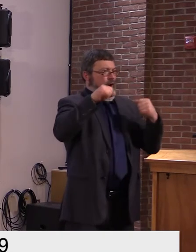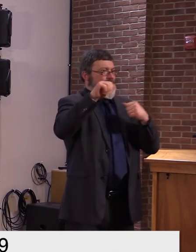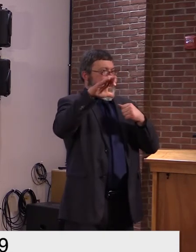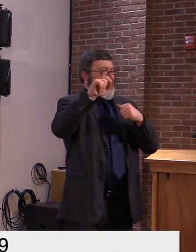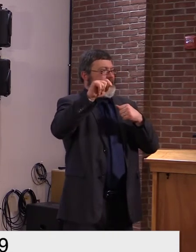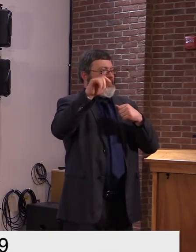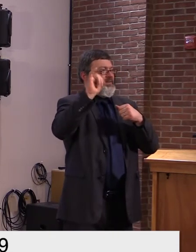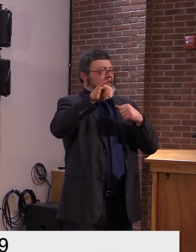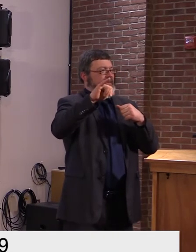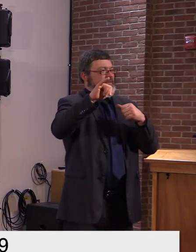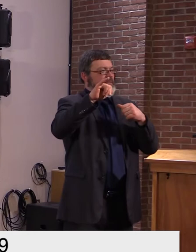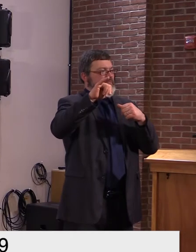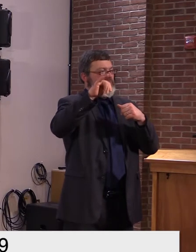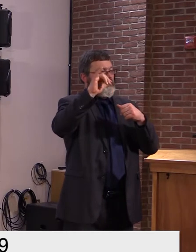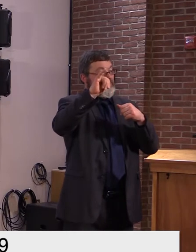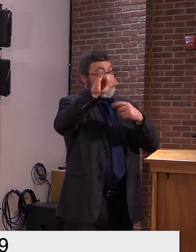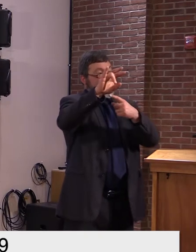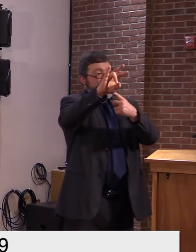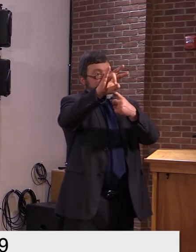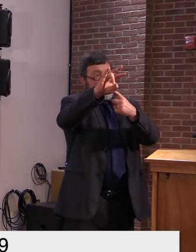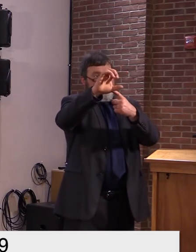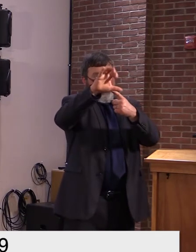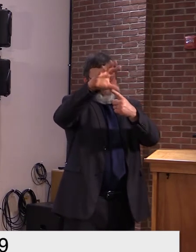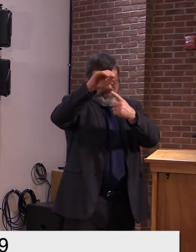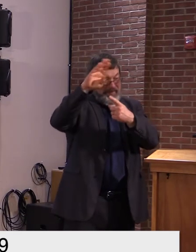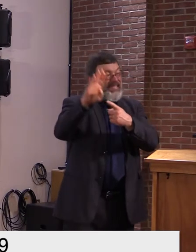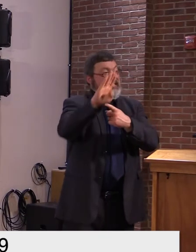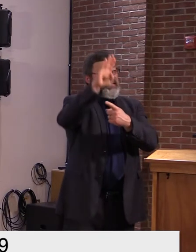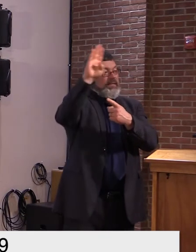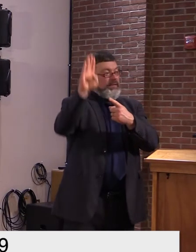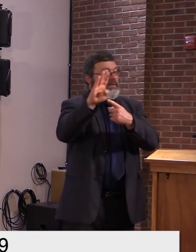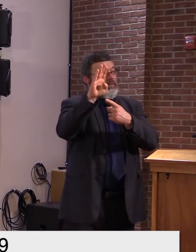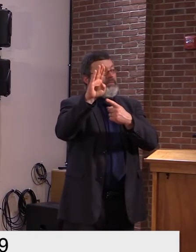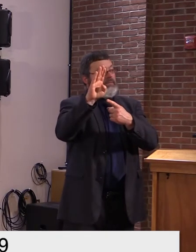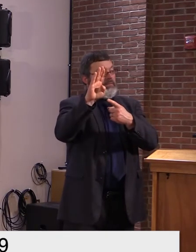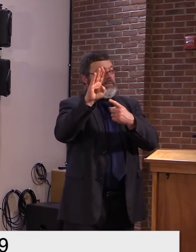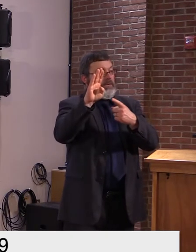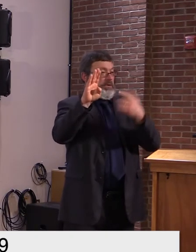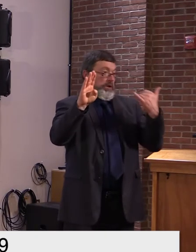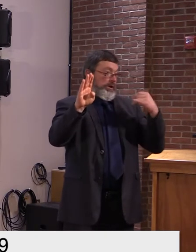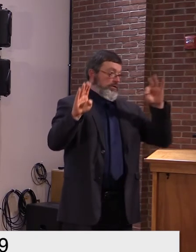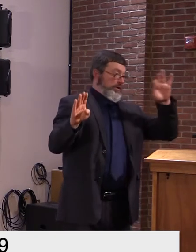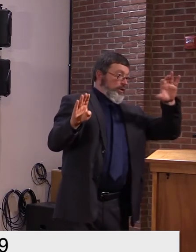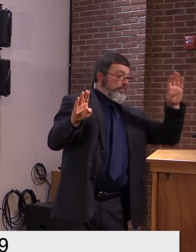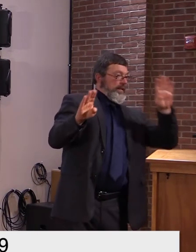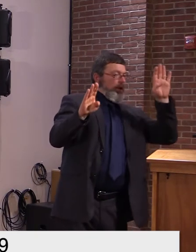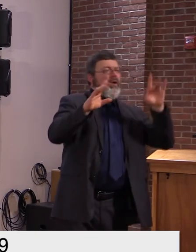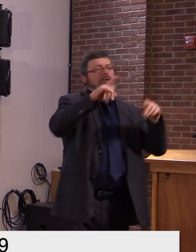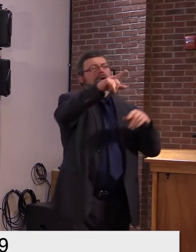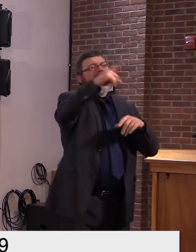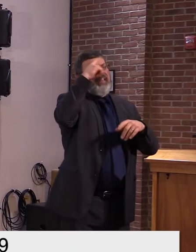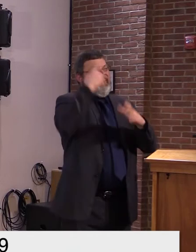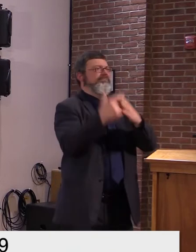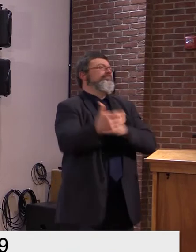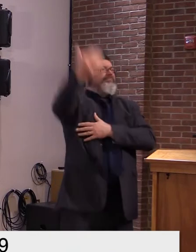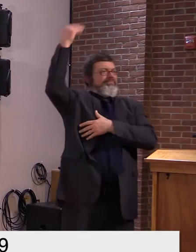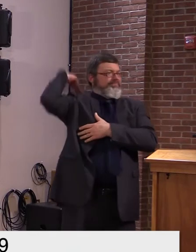So even this package, $900 billion, which is a lot less than what we had passed in the House several months